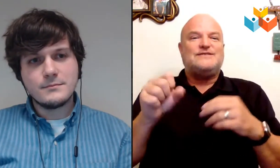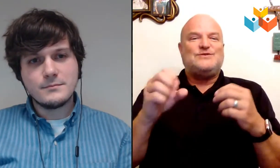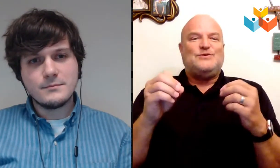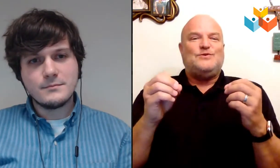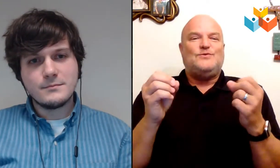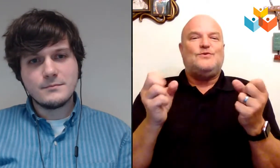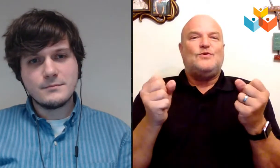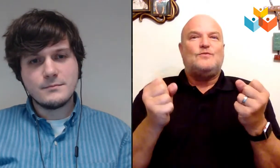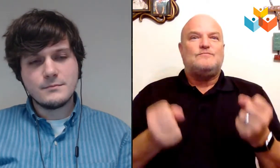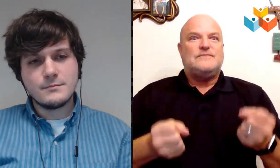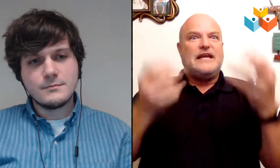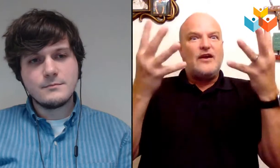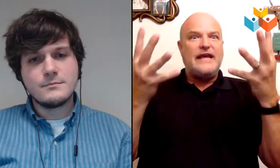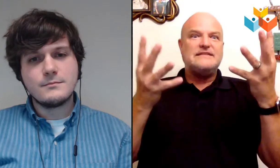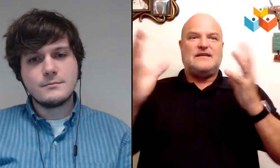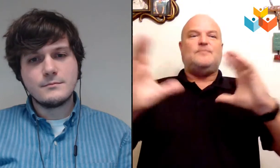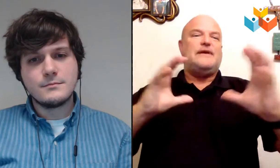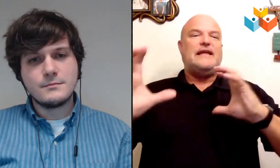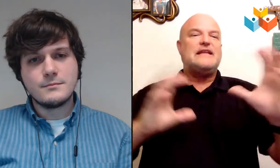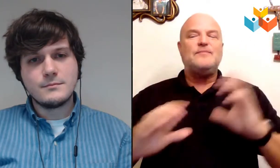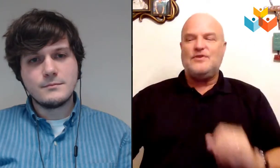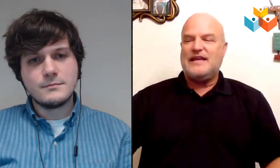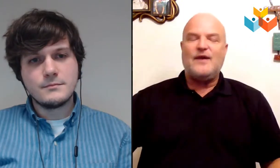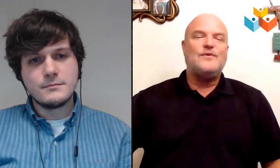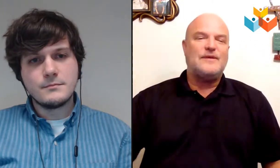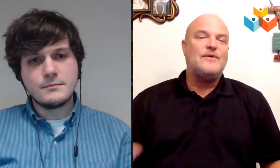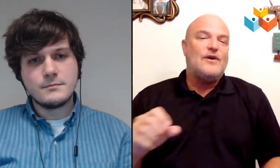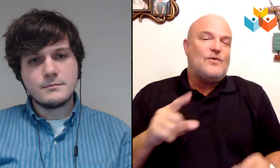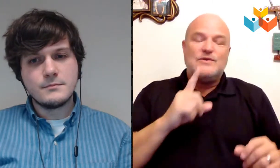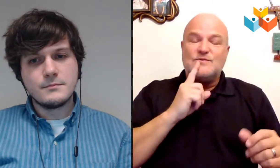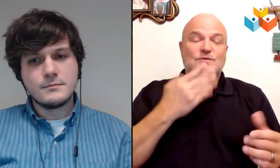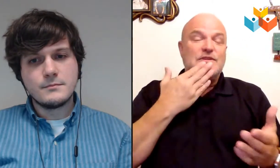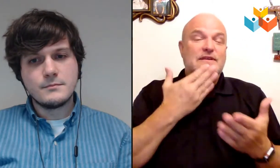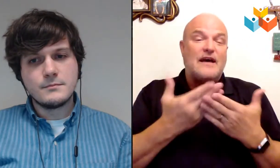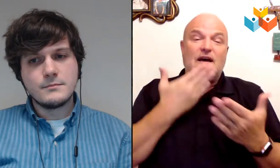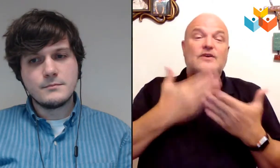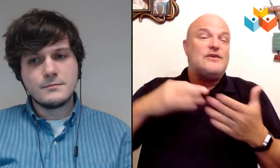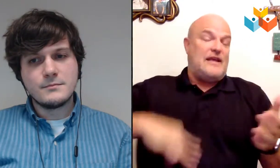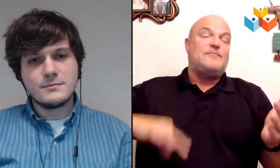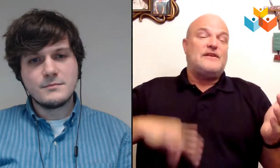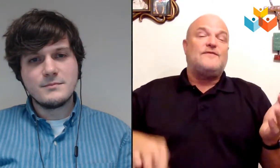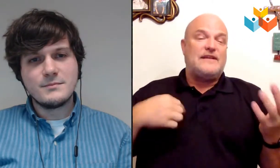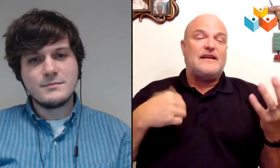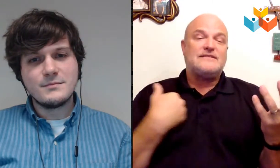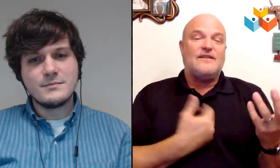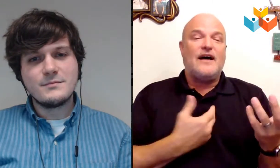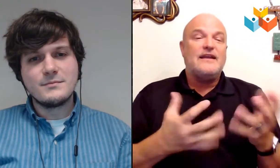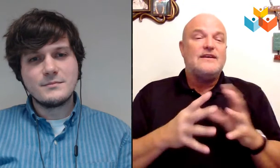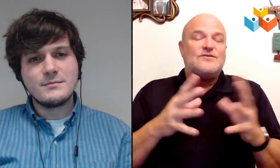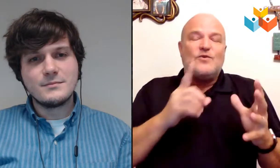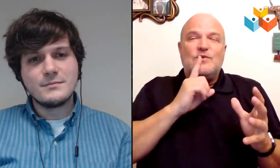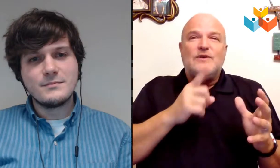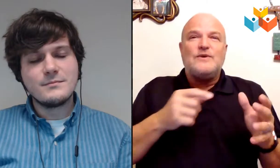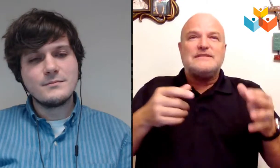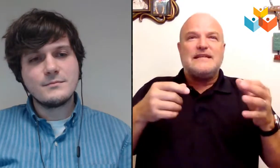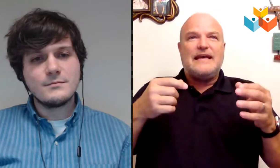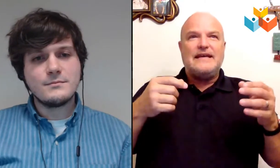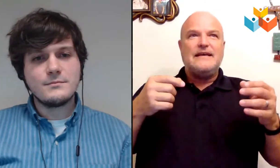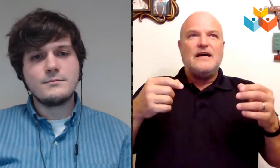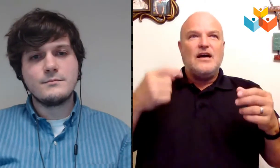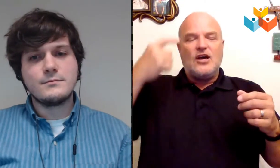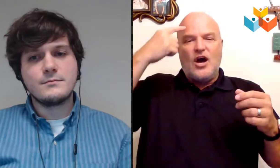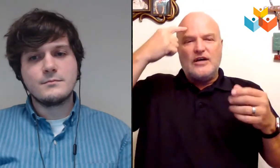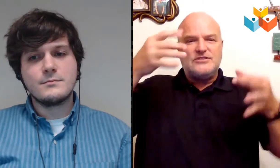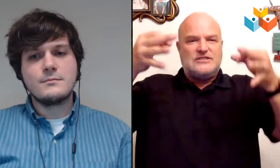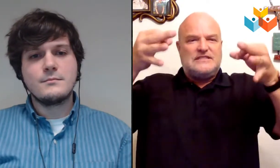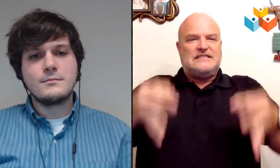forced us to get our hands up and communicate with them, which was really a good and benefited us a lot. So it really wasn't